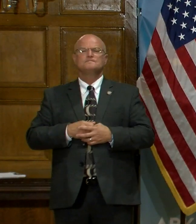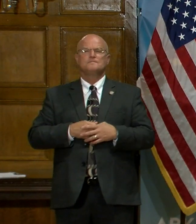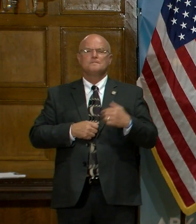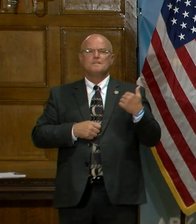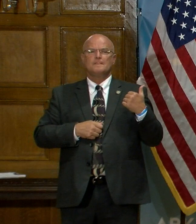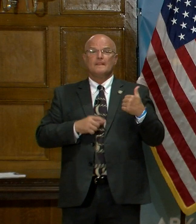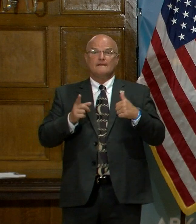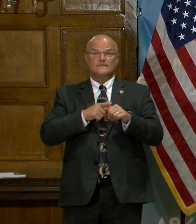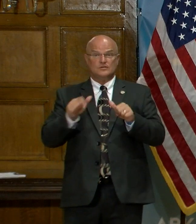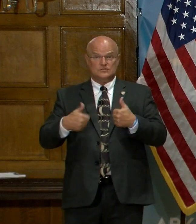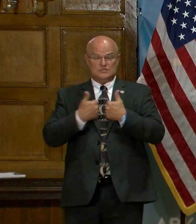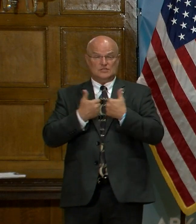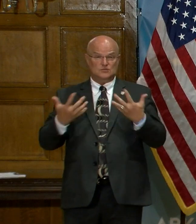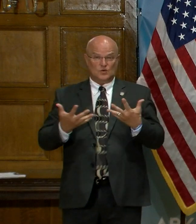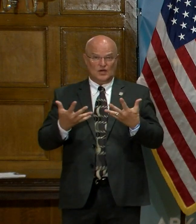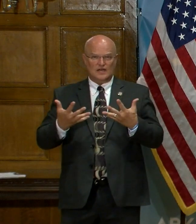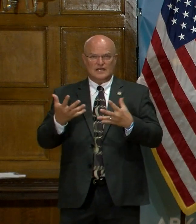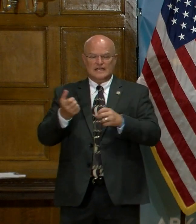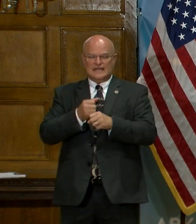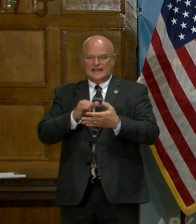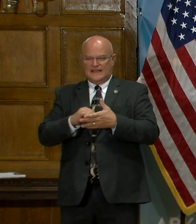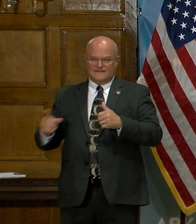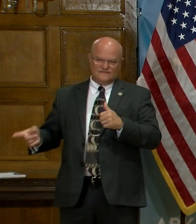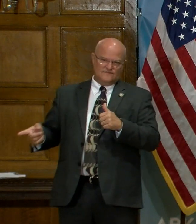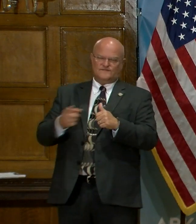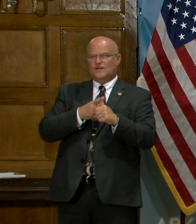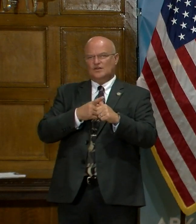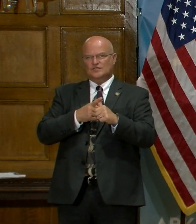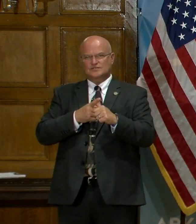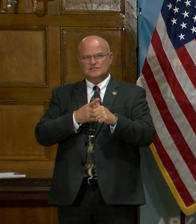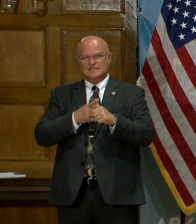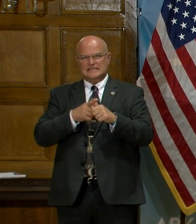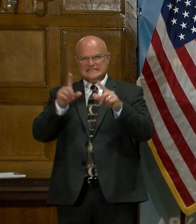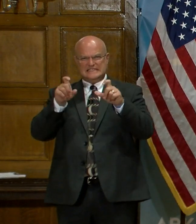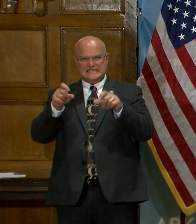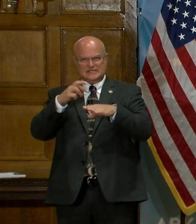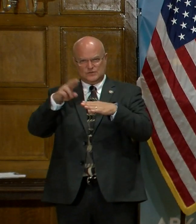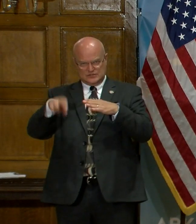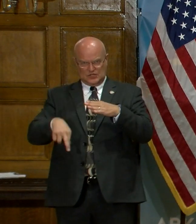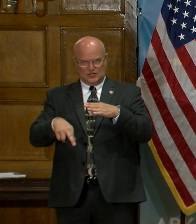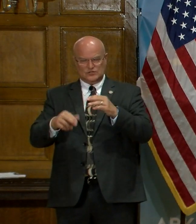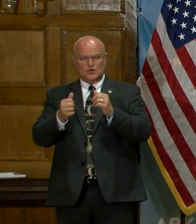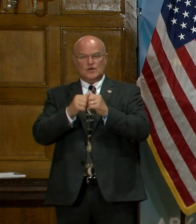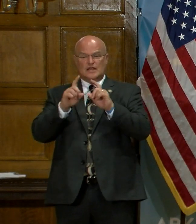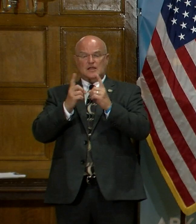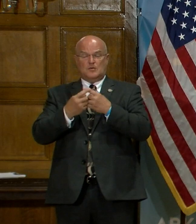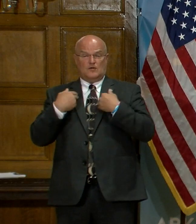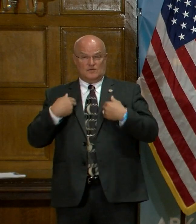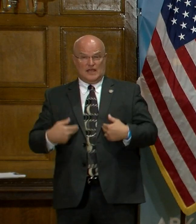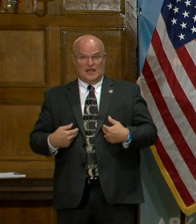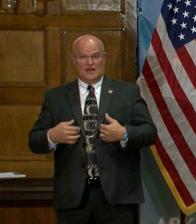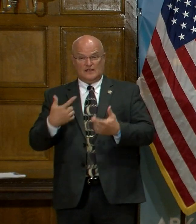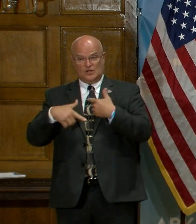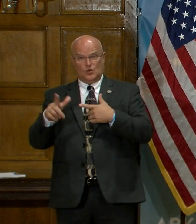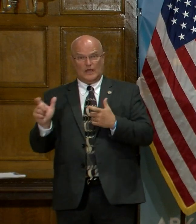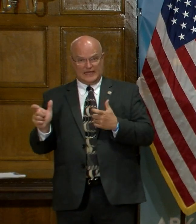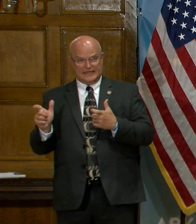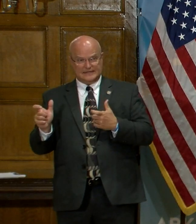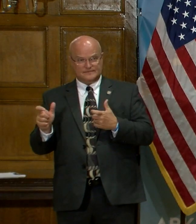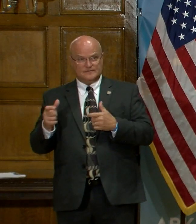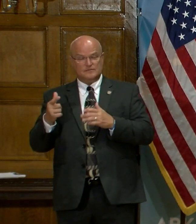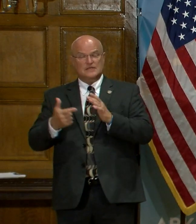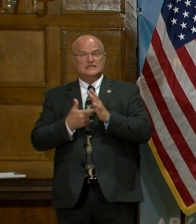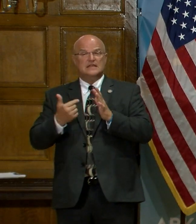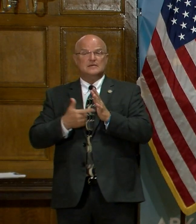Well, the first challenge, of course, is getting that getting the test result. With the Department of Health, that comes quickly,